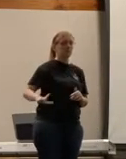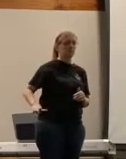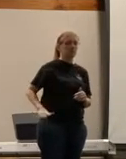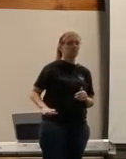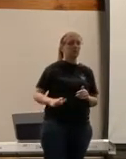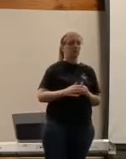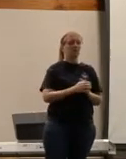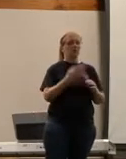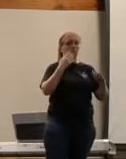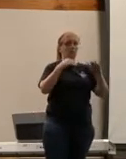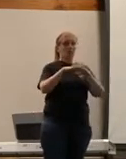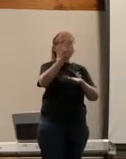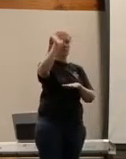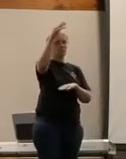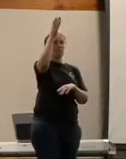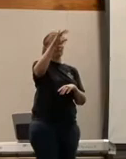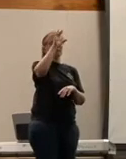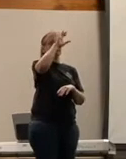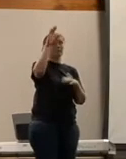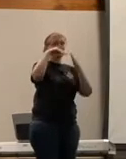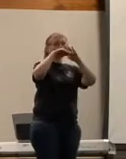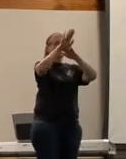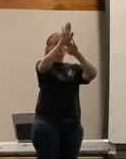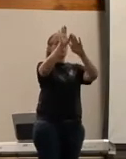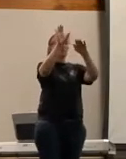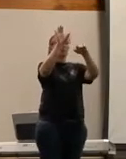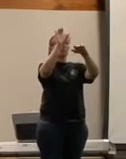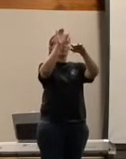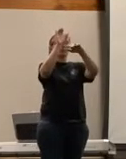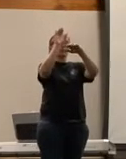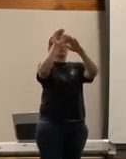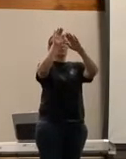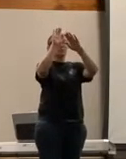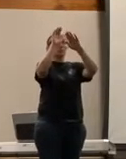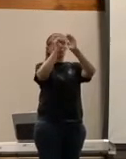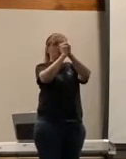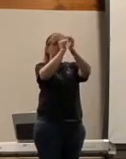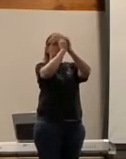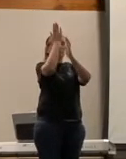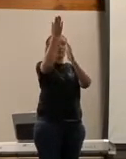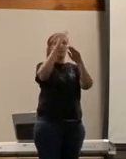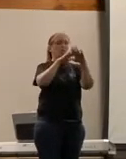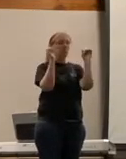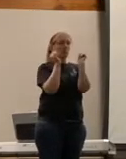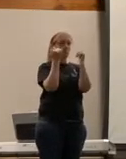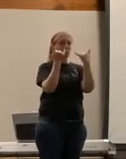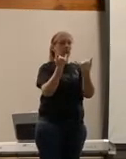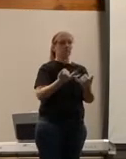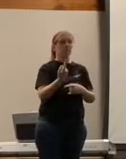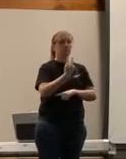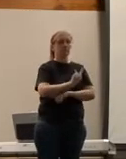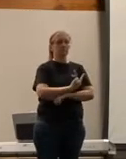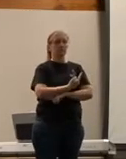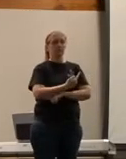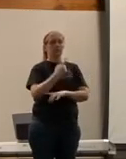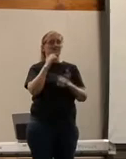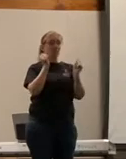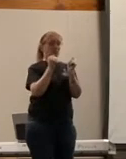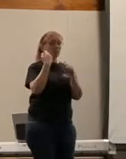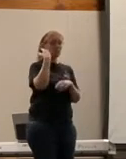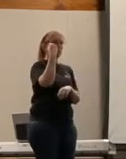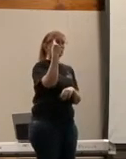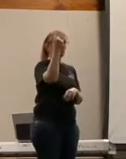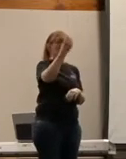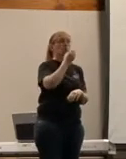to enter into your throne room today and worship you, even on a cold day. Father, I pray, God, that even though it's cold out there, God,